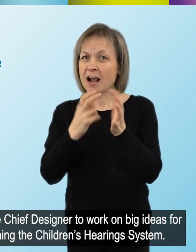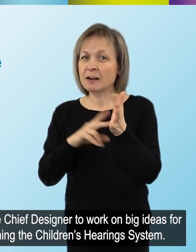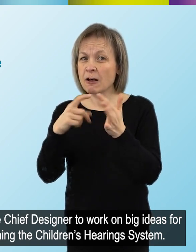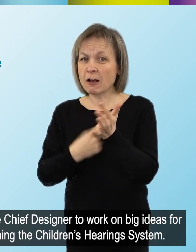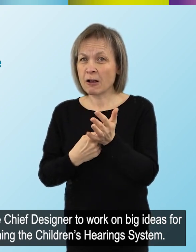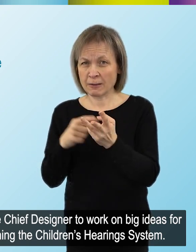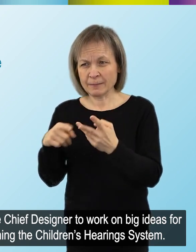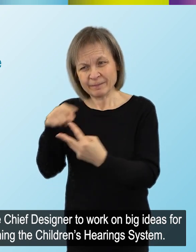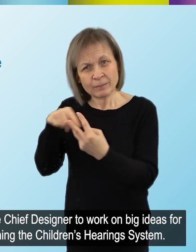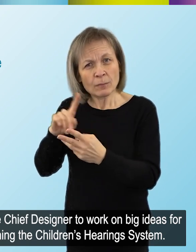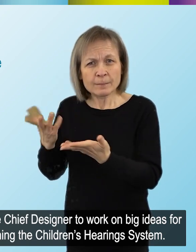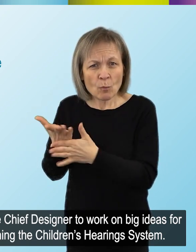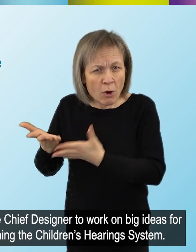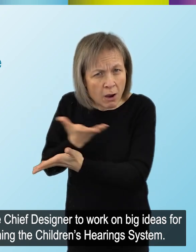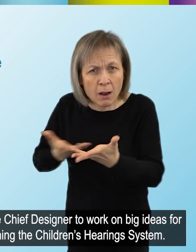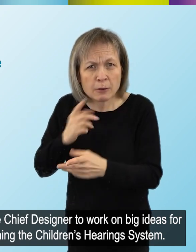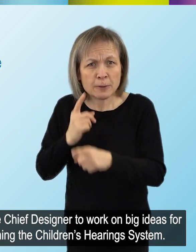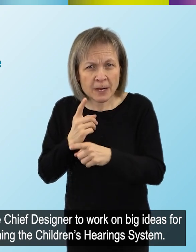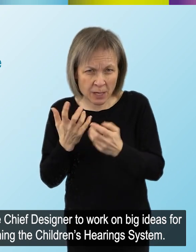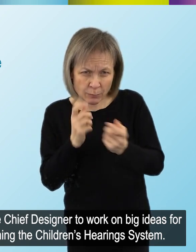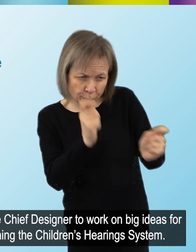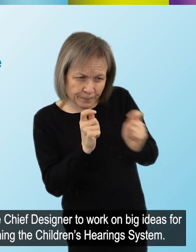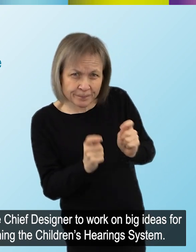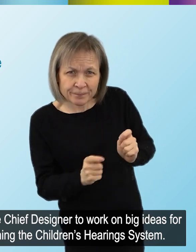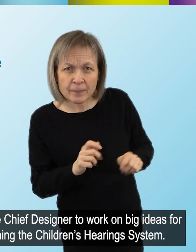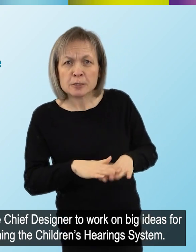on big ideas for the redesigning the children's hearings system.